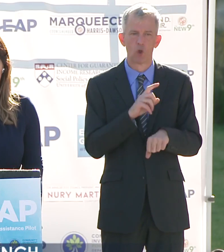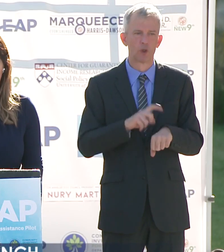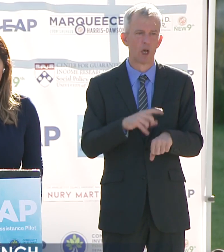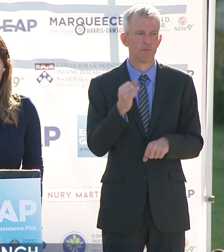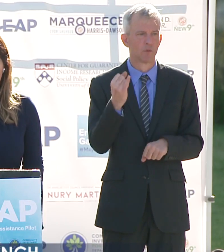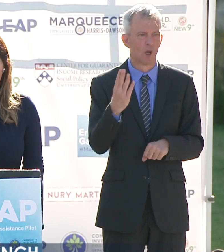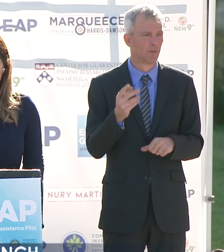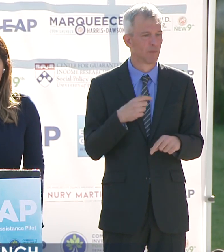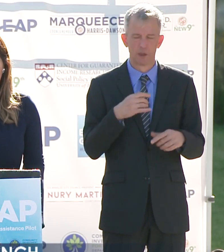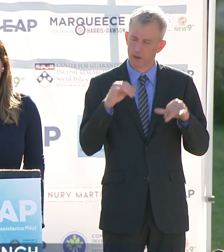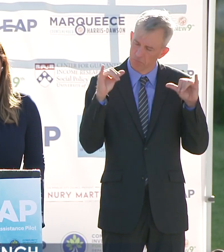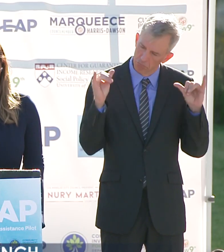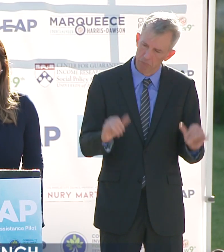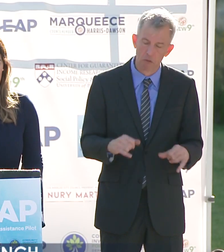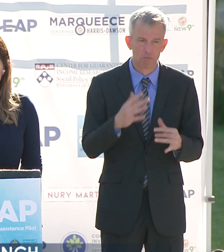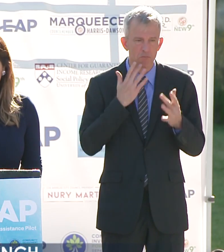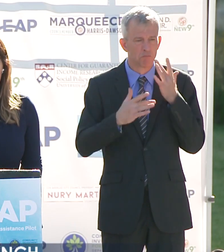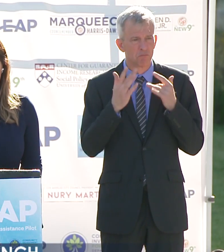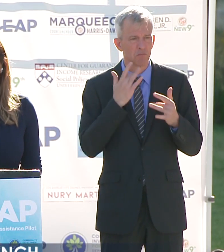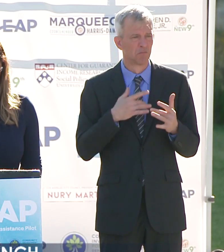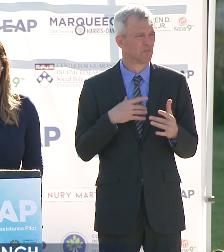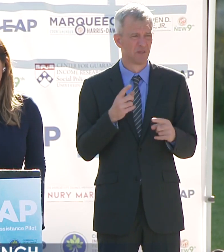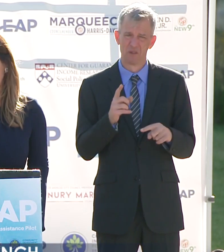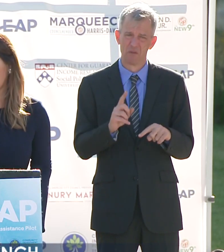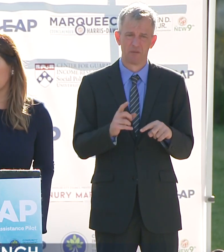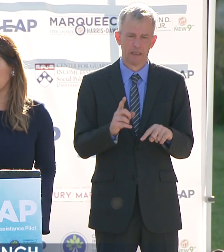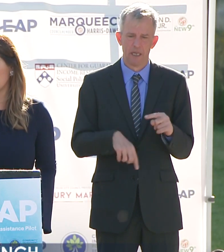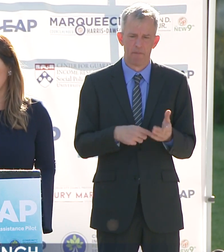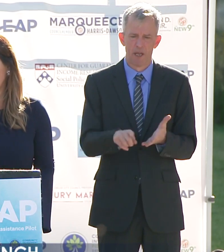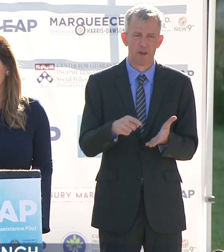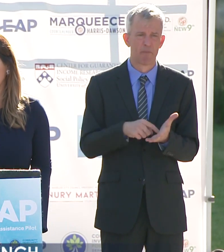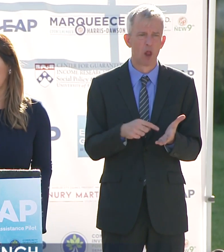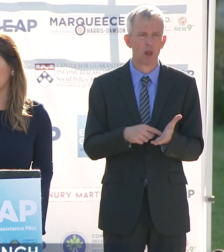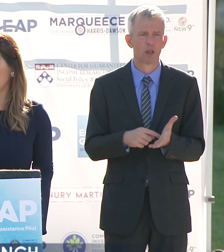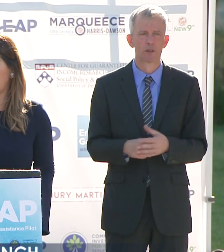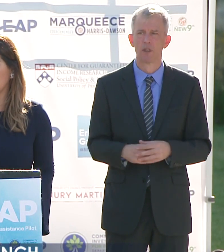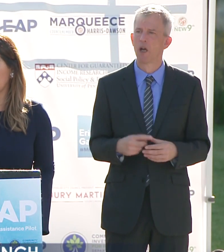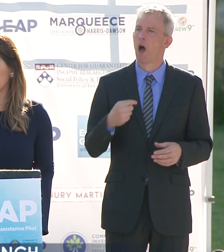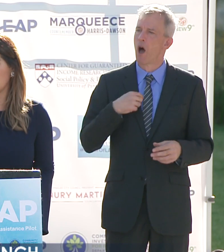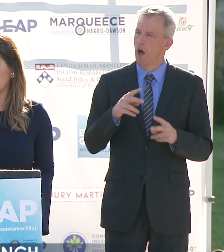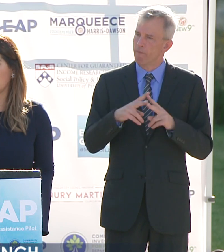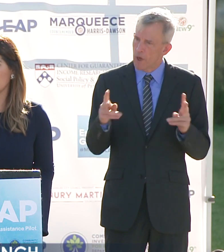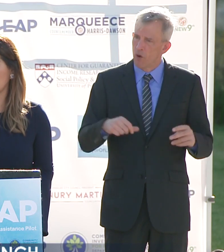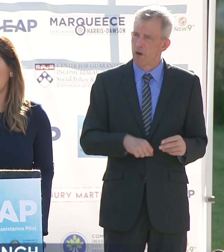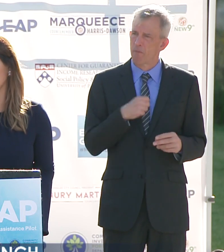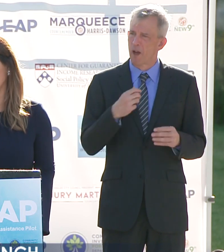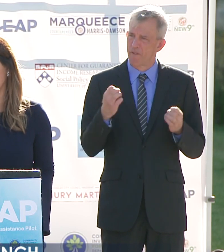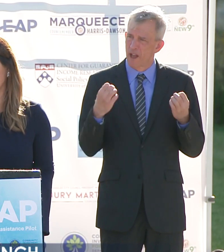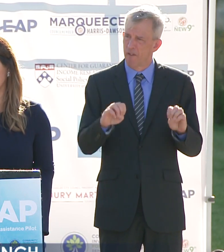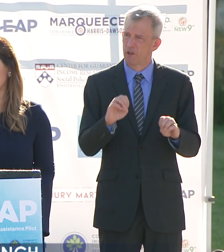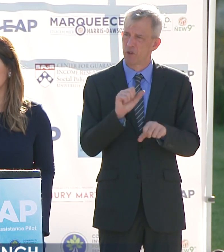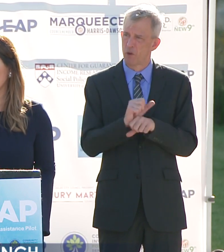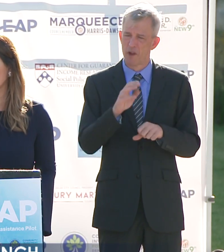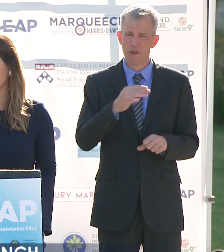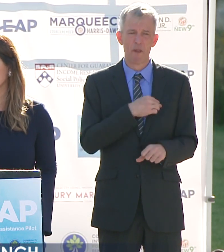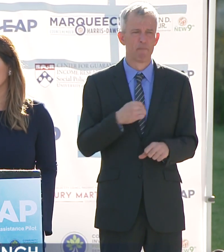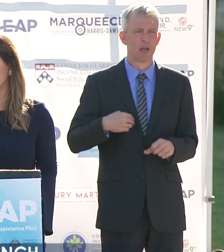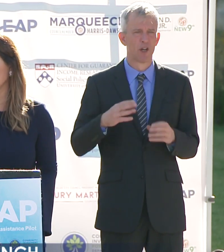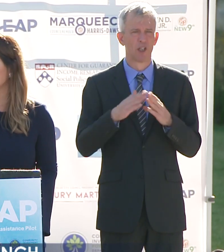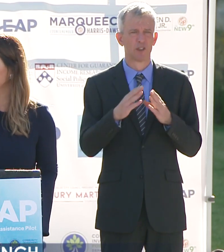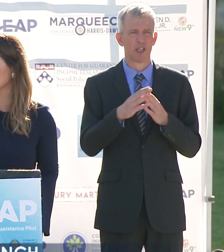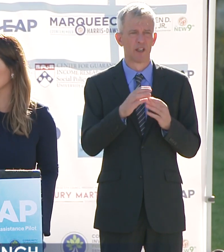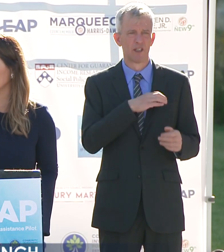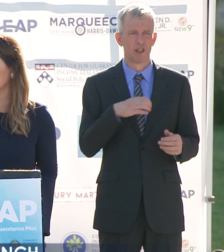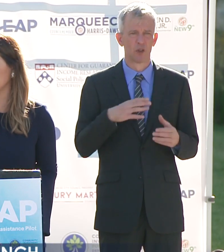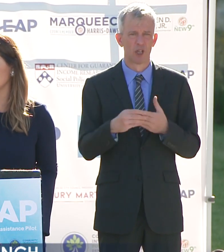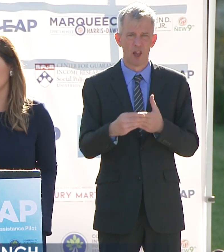meet. I am really, really proud of the efforts and the work that the mayor and the city council has led. I'm so proud to